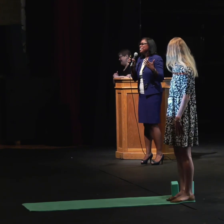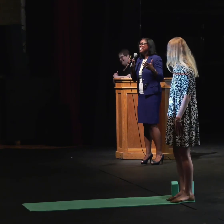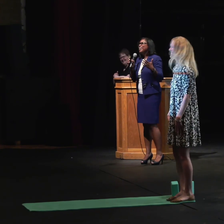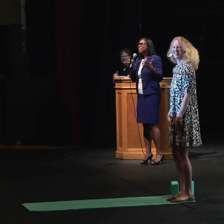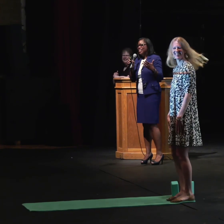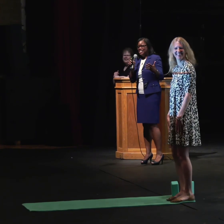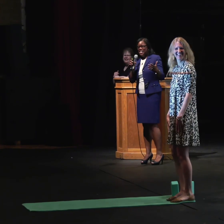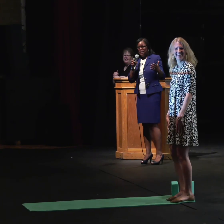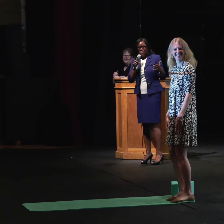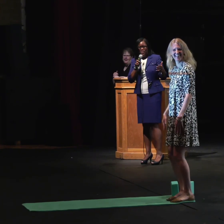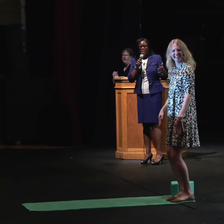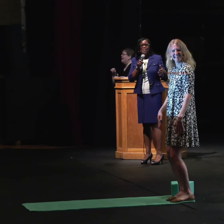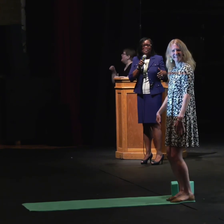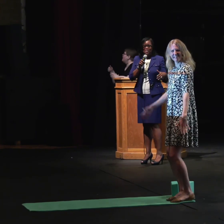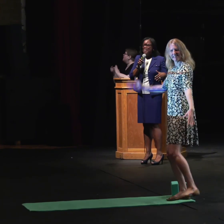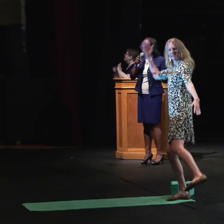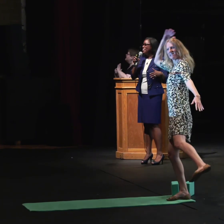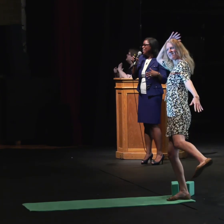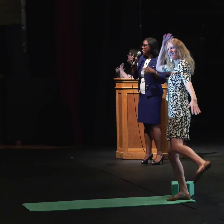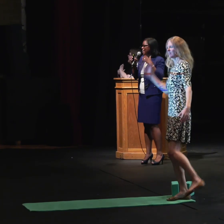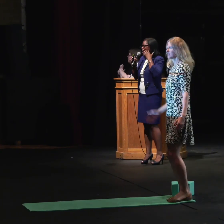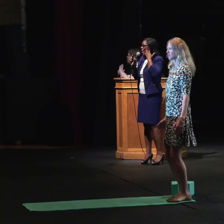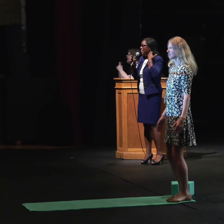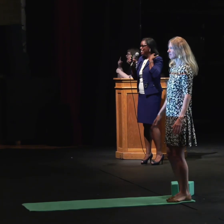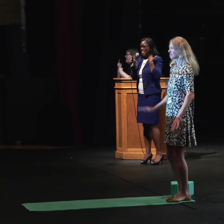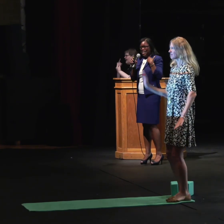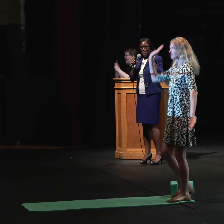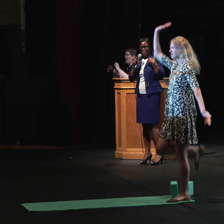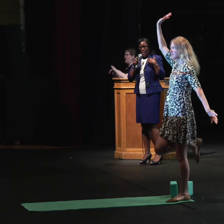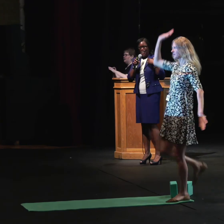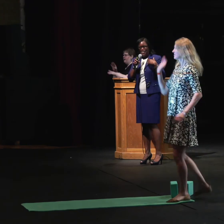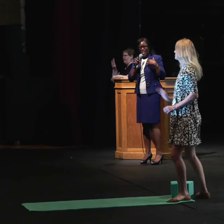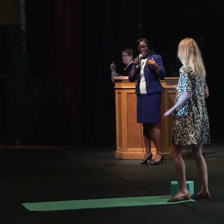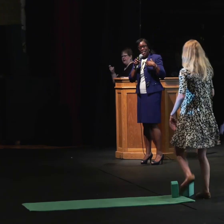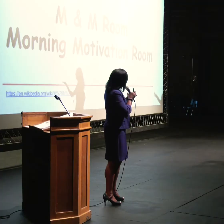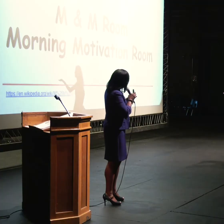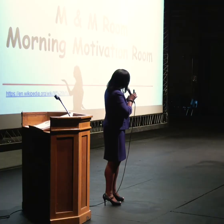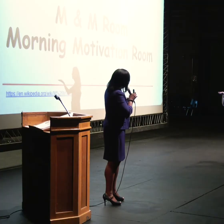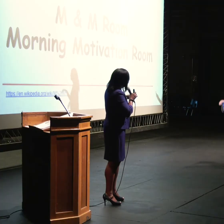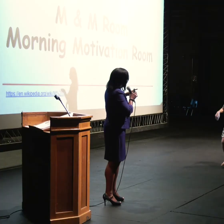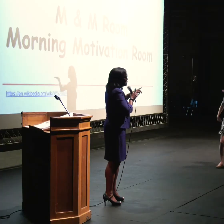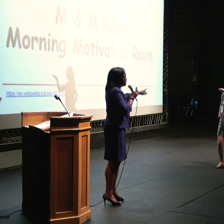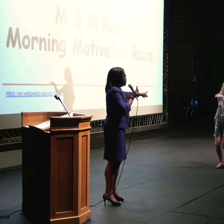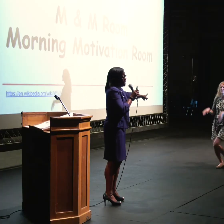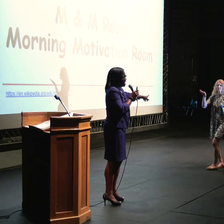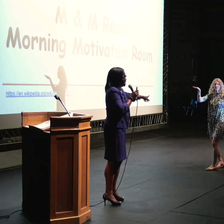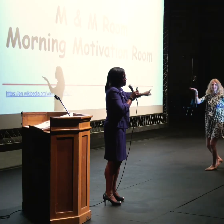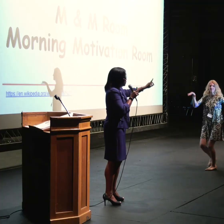So those are another example of thinking outside of the box. And thank you.